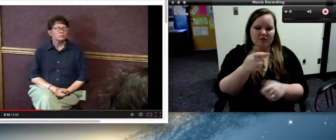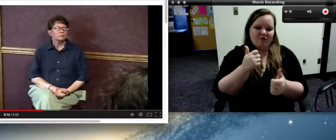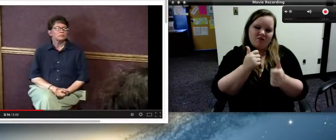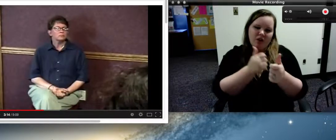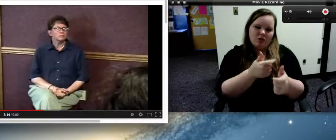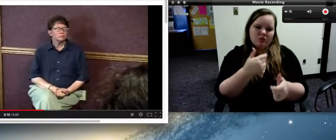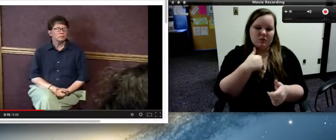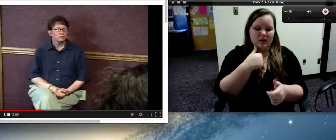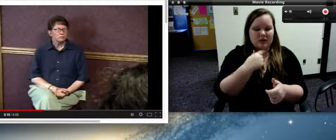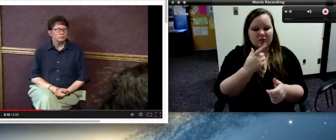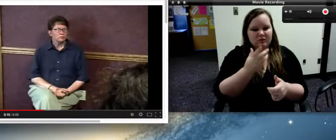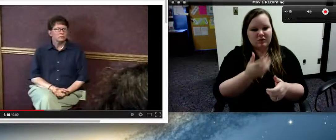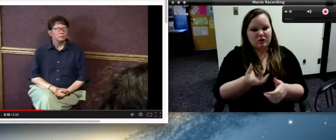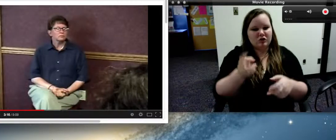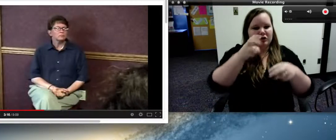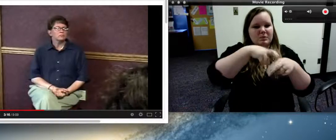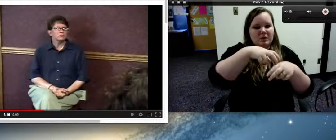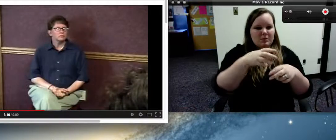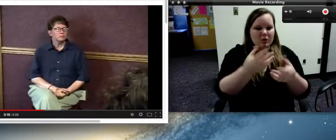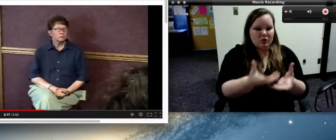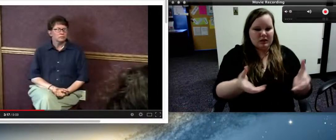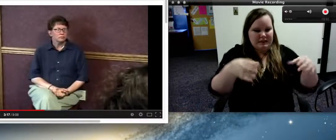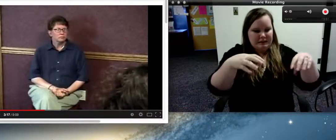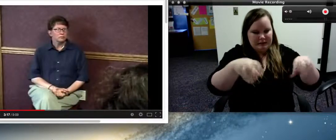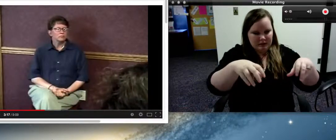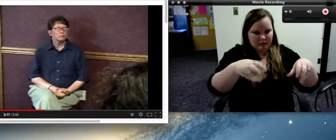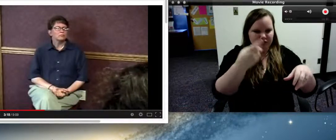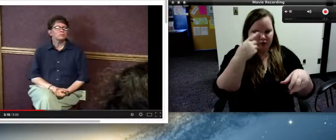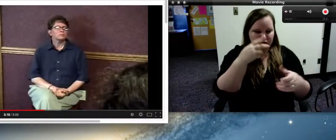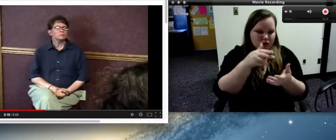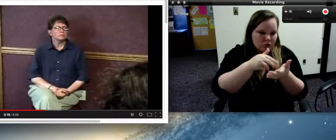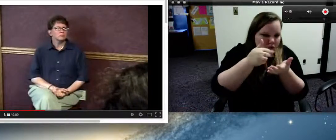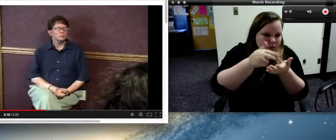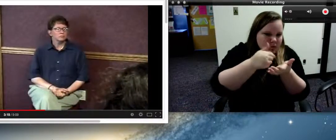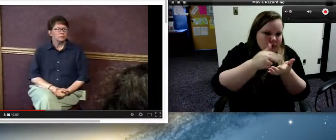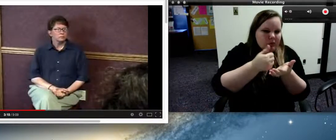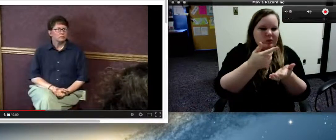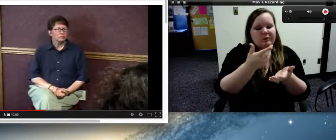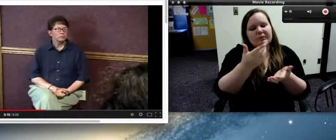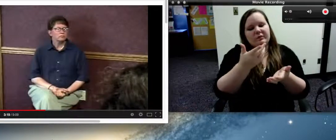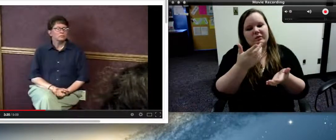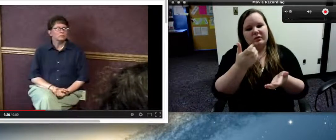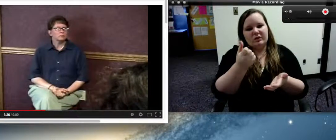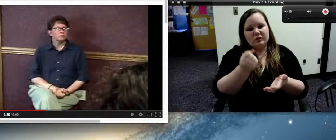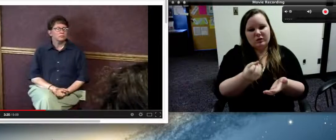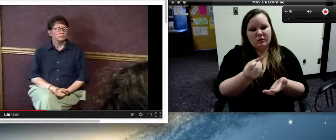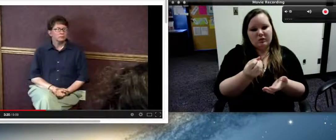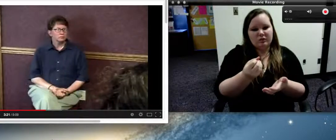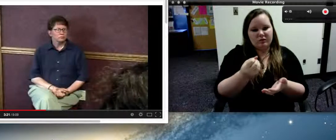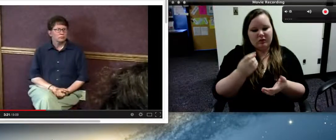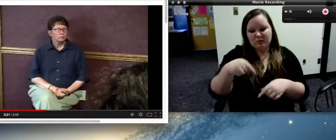drinks a lot more than Fiona, so I just wanted to check. I mean, up till now, there really hasn't been any problem. He's been fine.